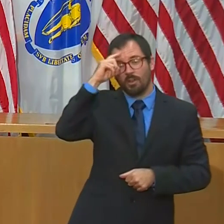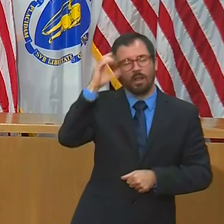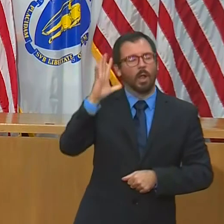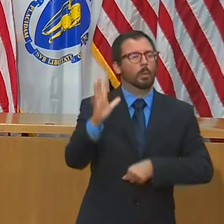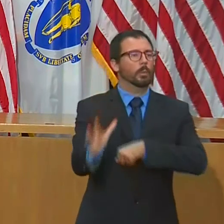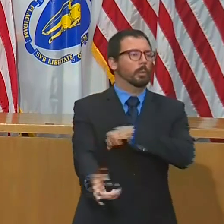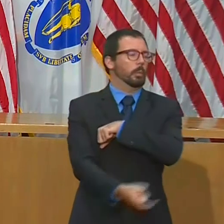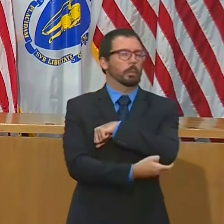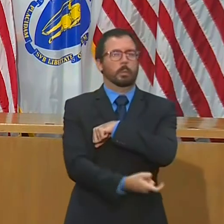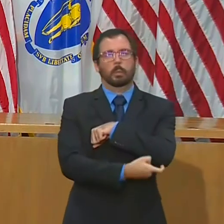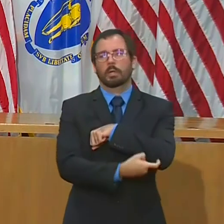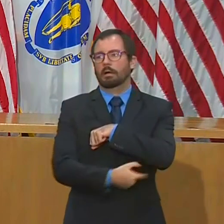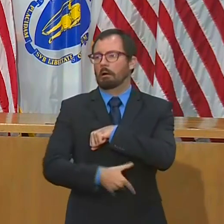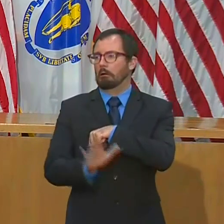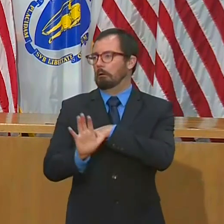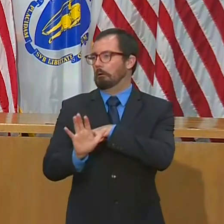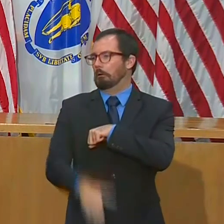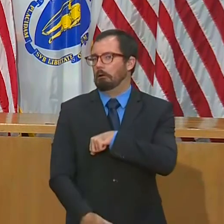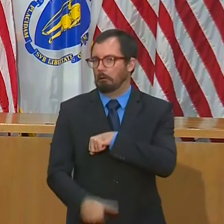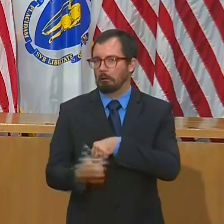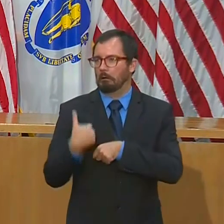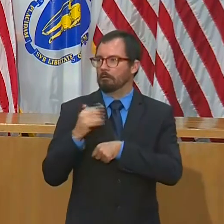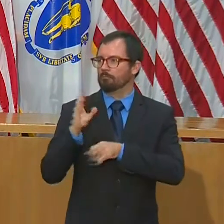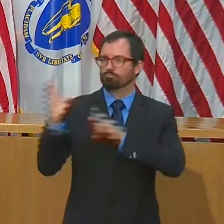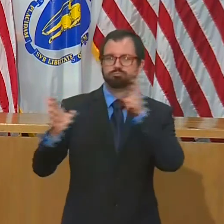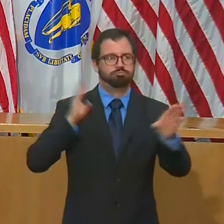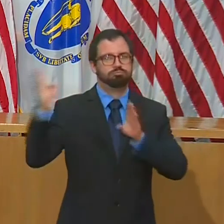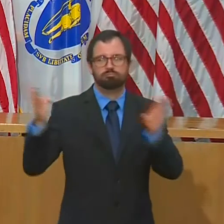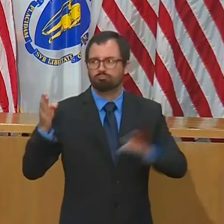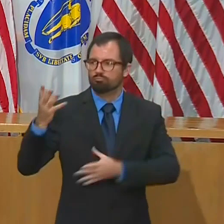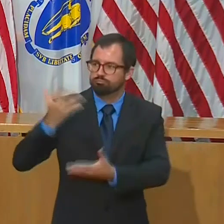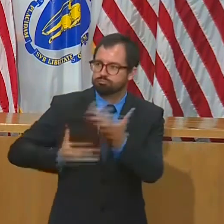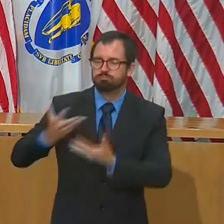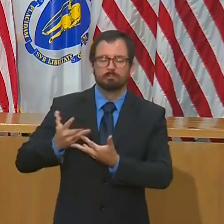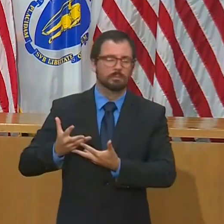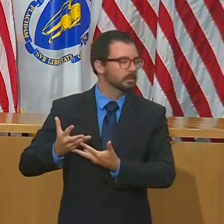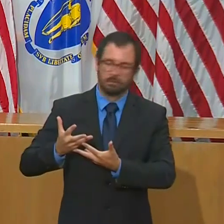COVID-19, to say it again, does not take the summer off, and neither can we.